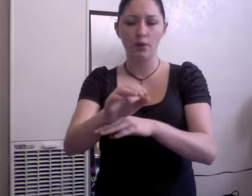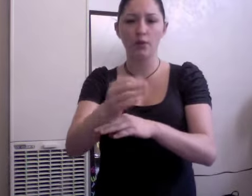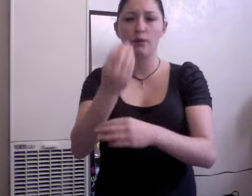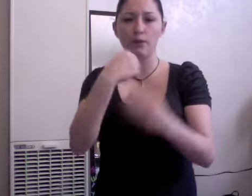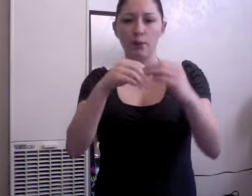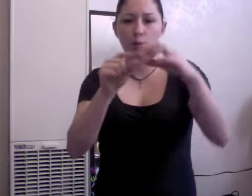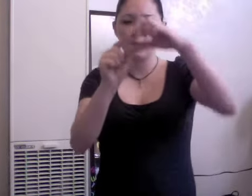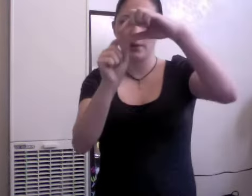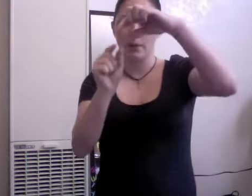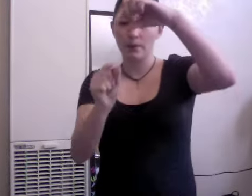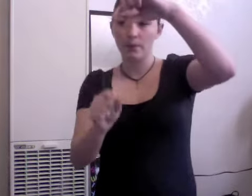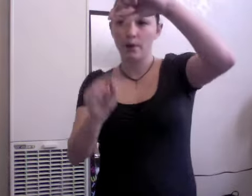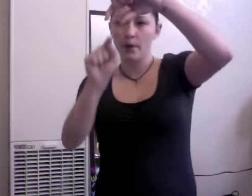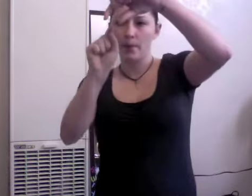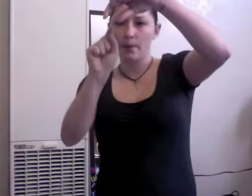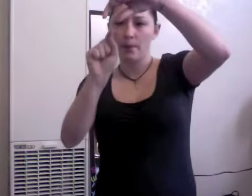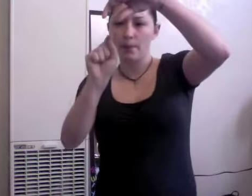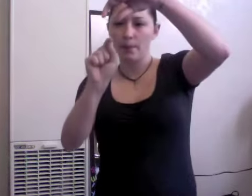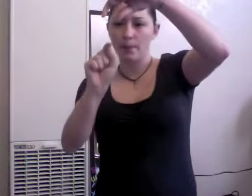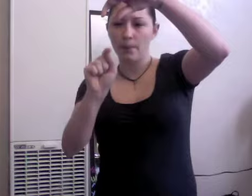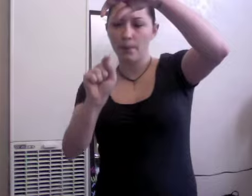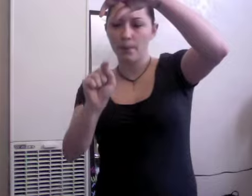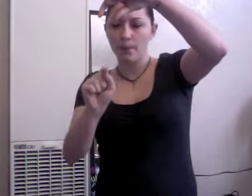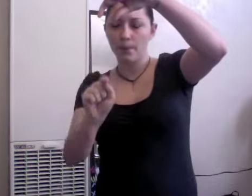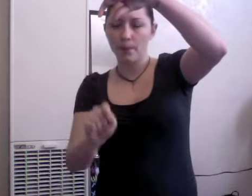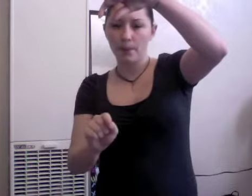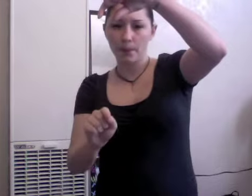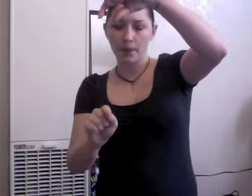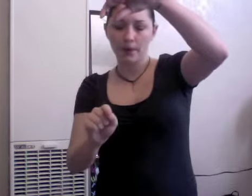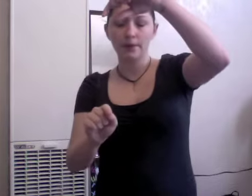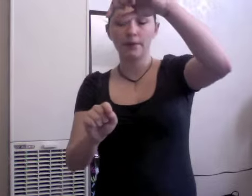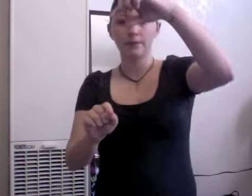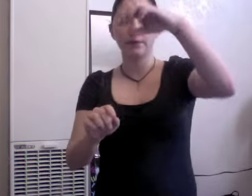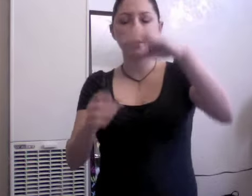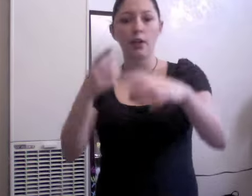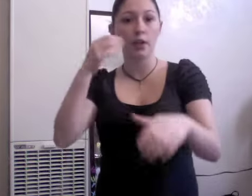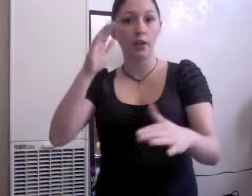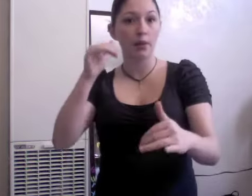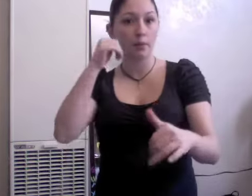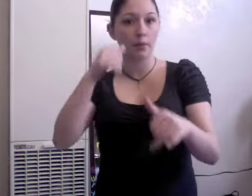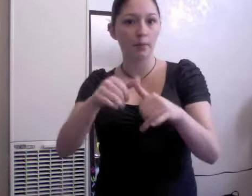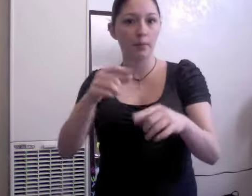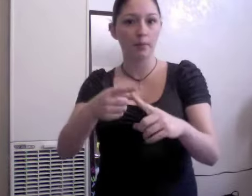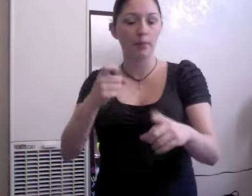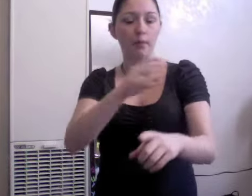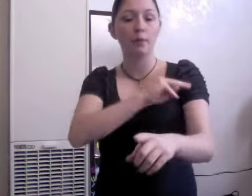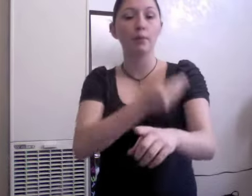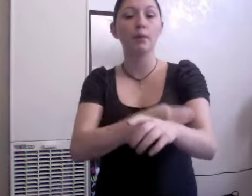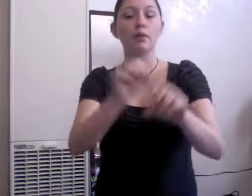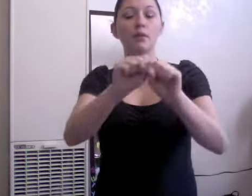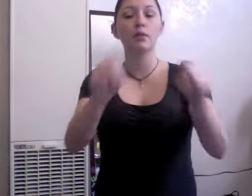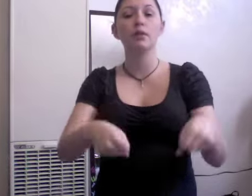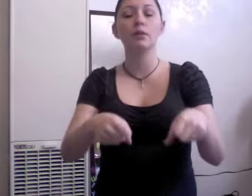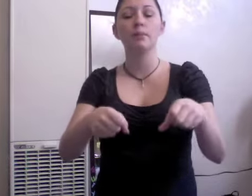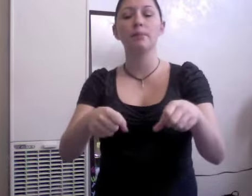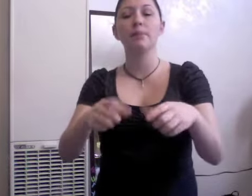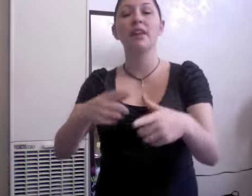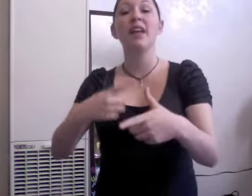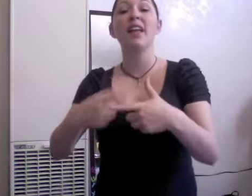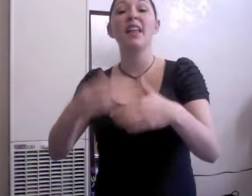muscular system. From the esophagus, it enters into your stomach, and this is a hollow organ, right? Empty except for when you put food